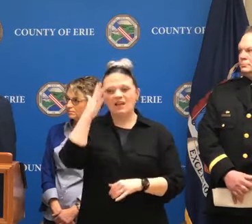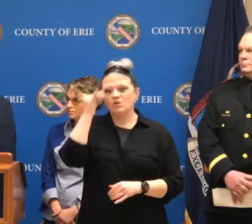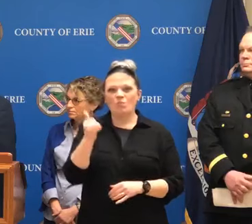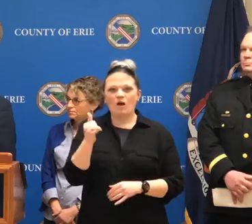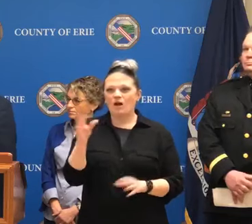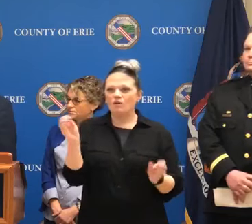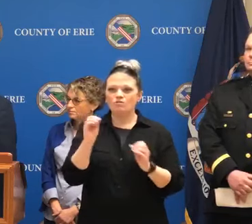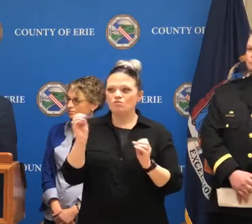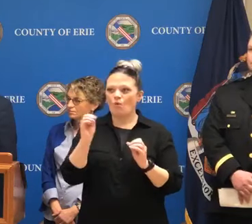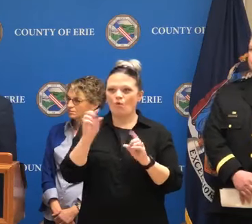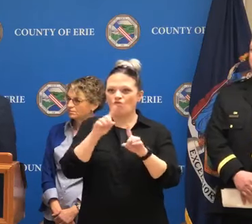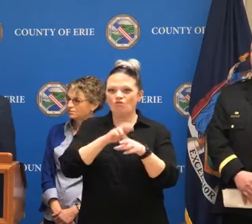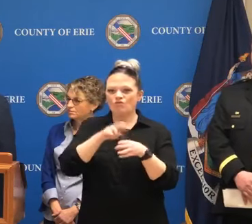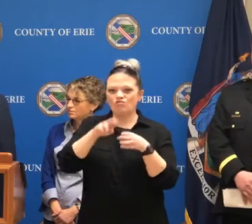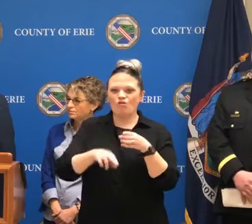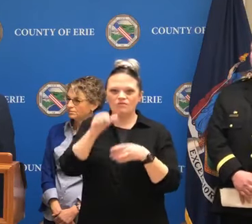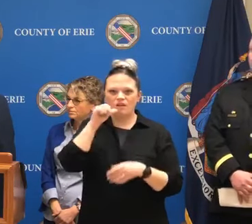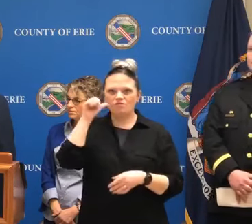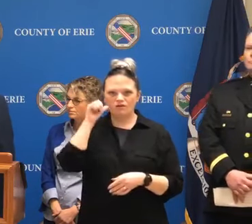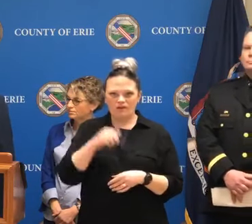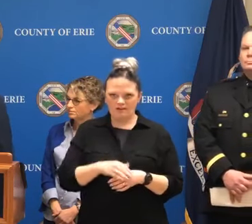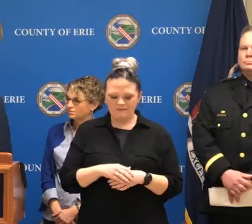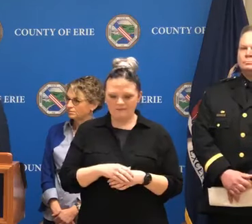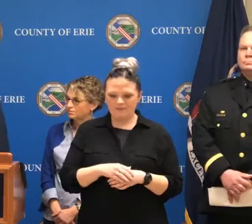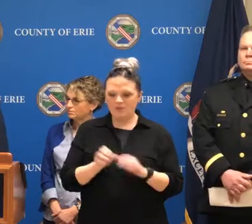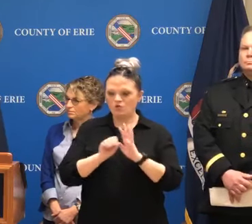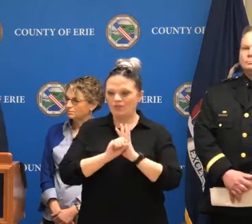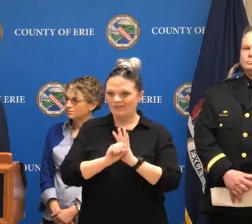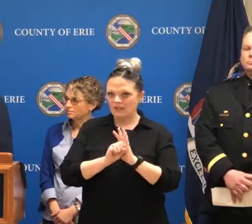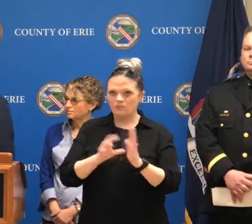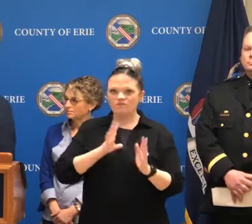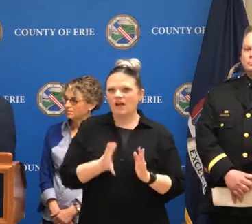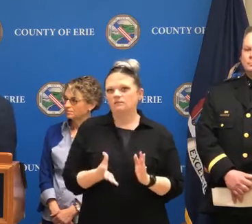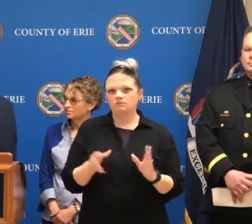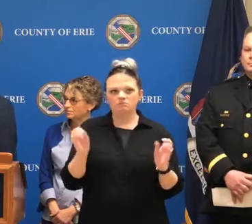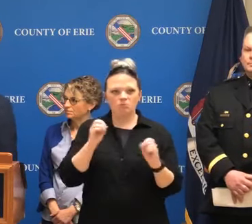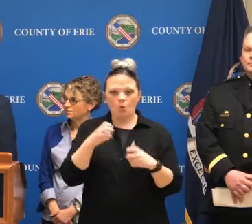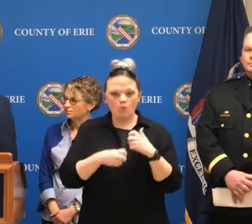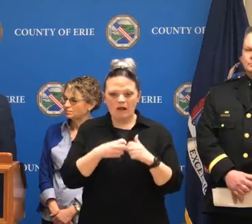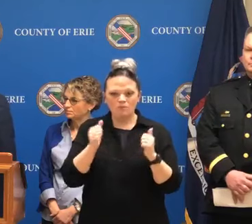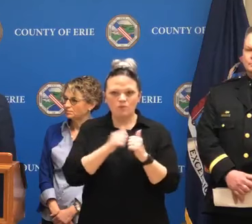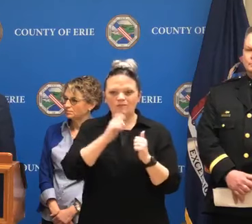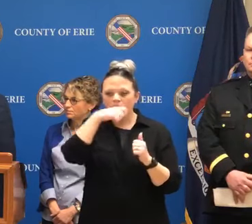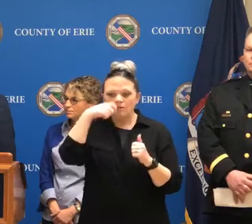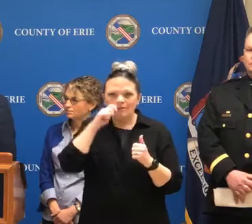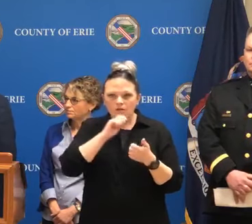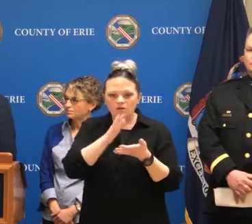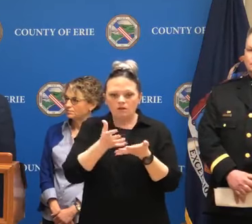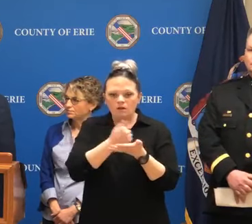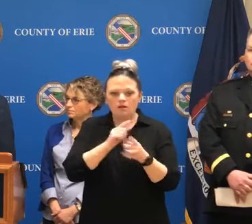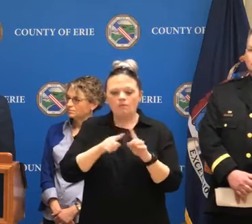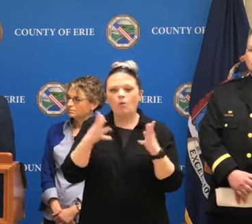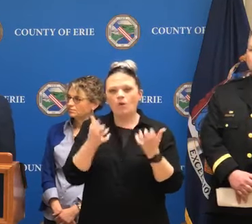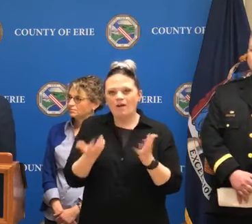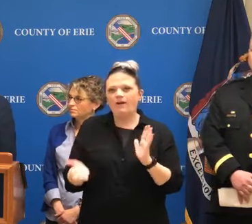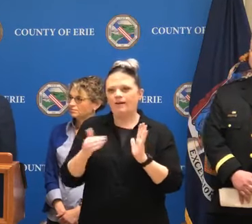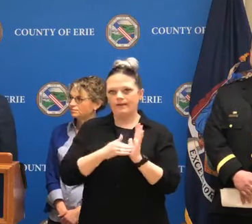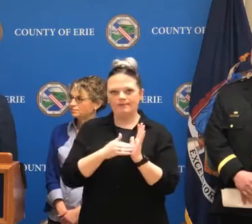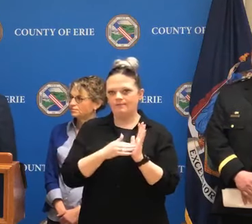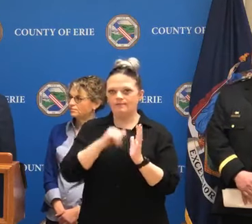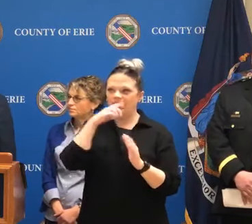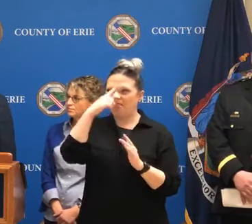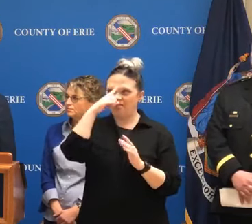receive any results yesterday. The samples were fine. There wasn't any issue with the samples, but we just wanted to redo it. We didn't think that it was